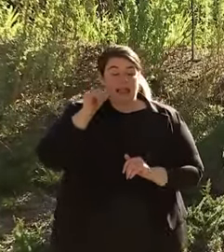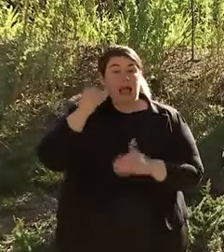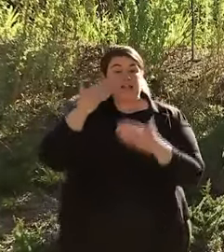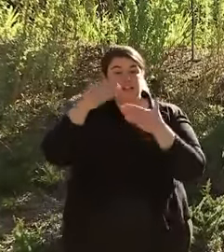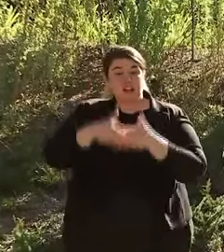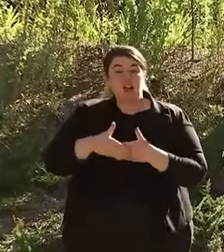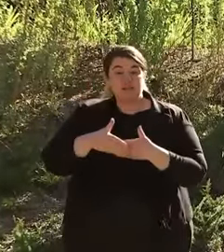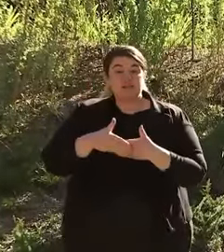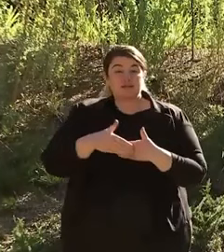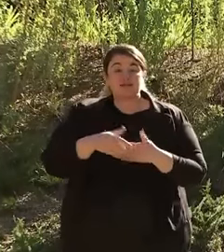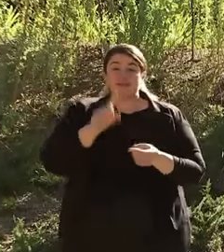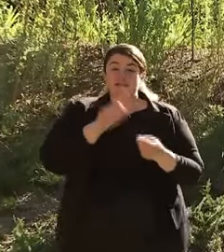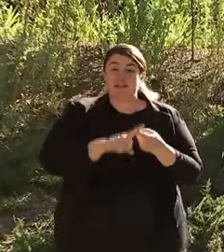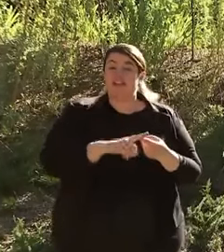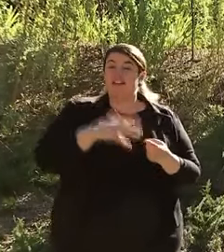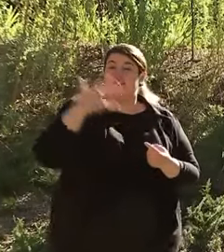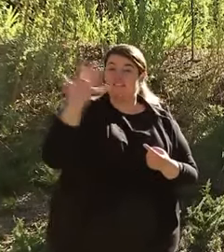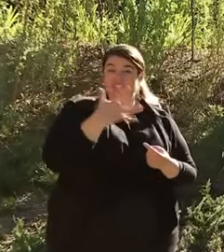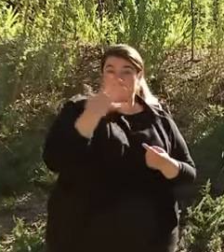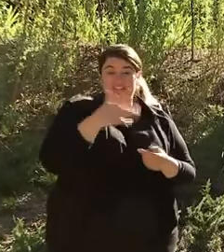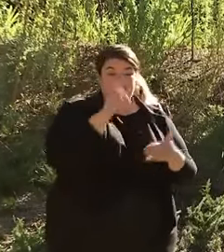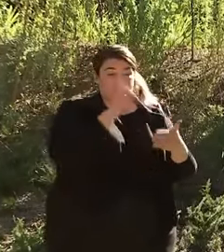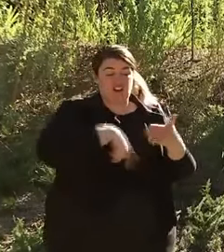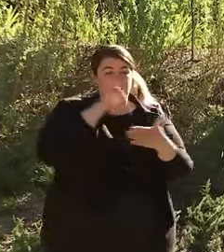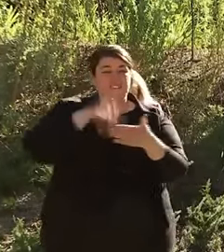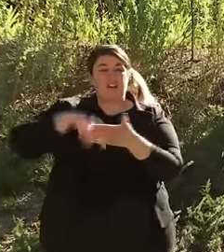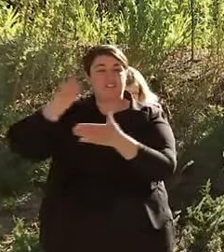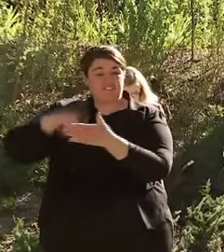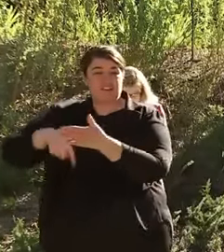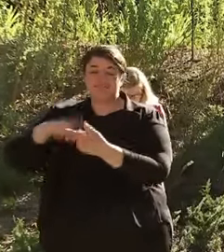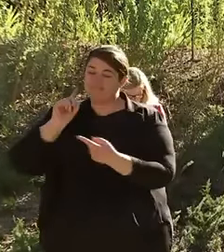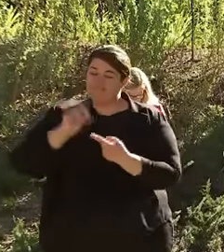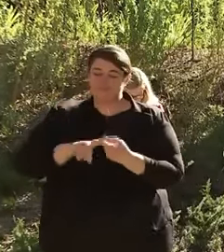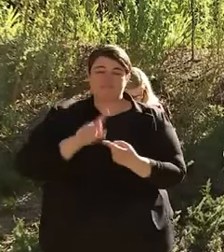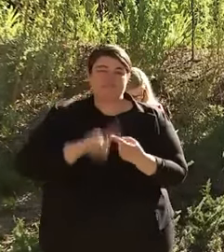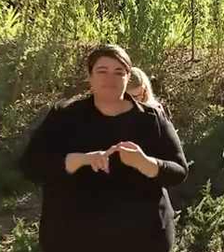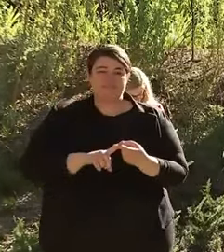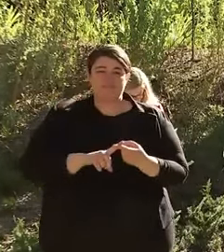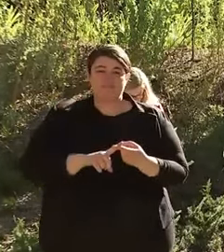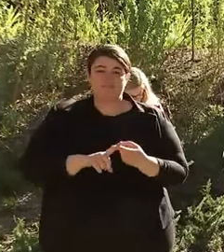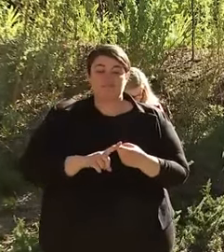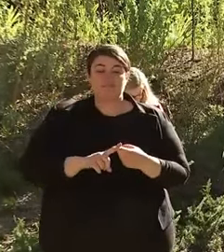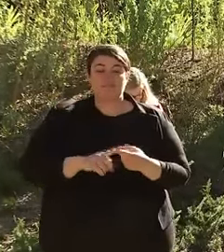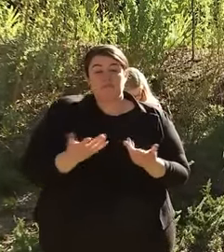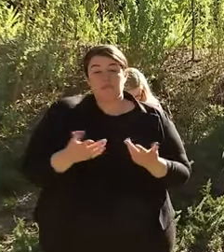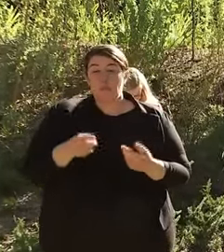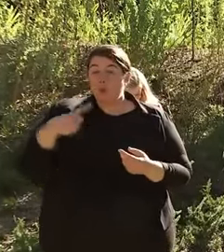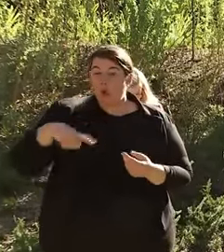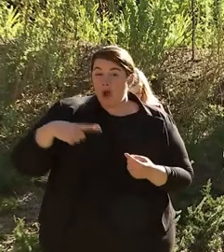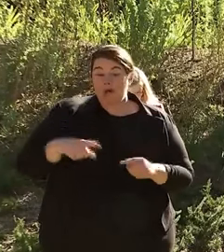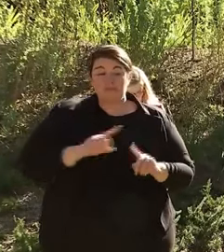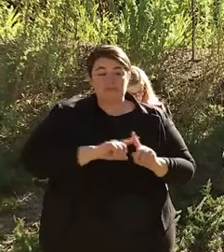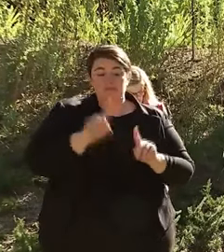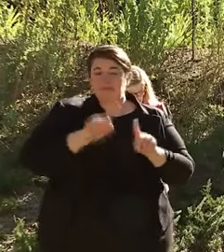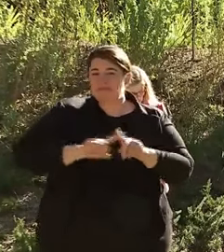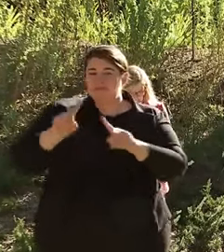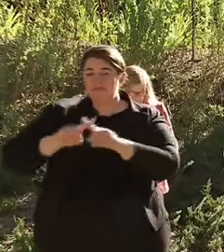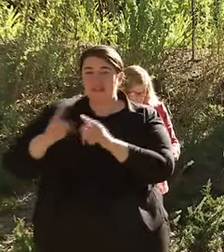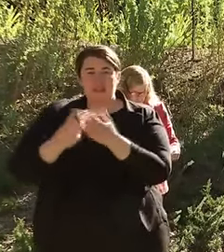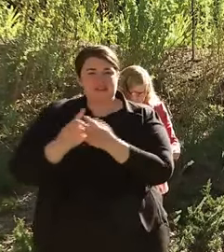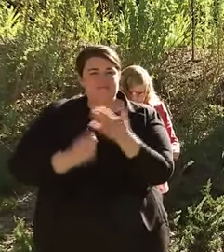still 15 penalty infringement notices issued for a range of incidents that